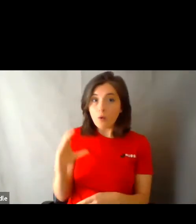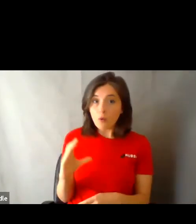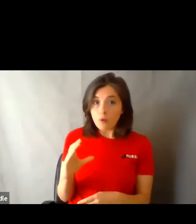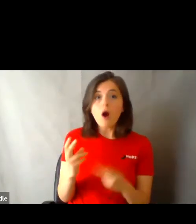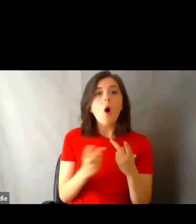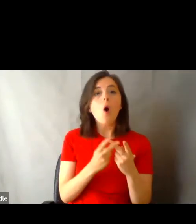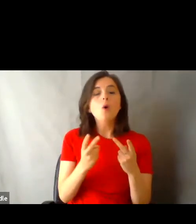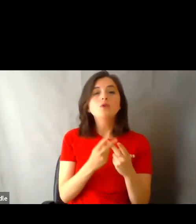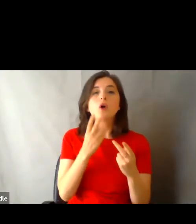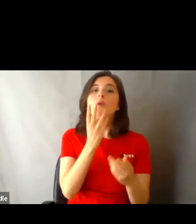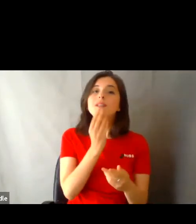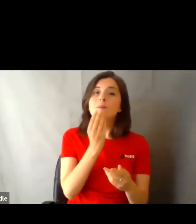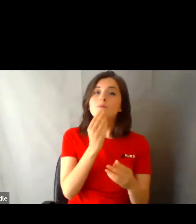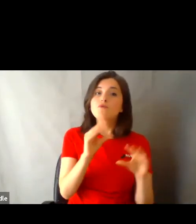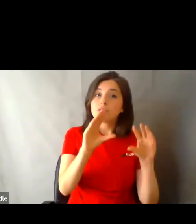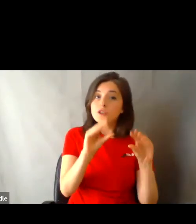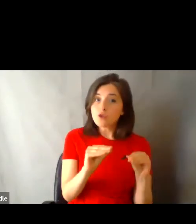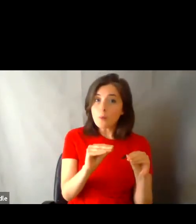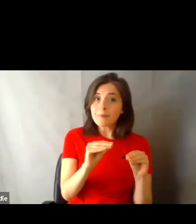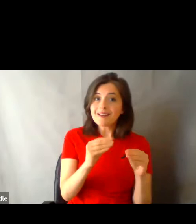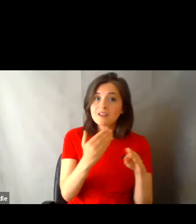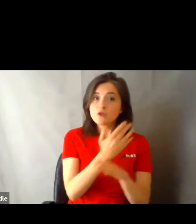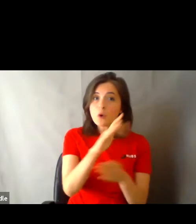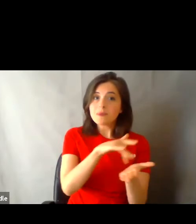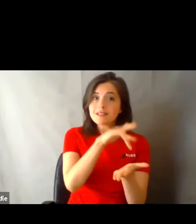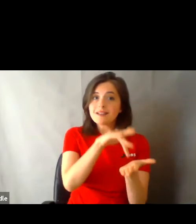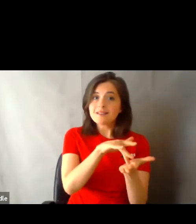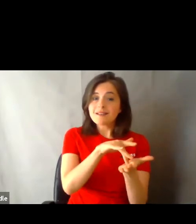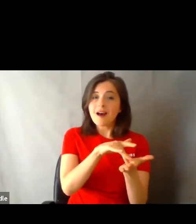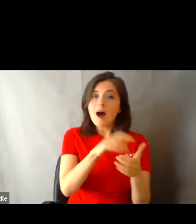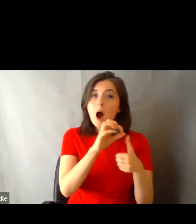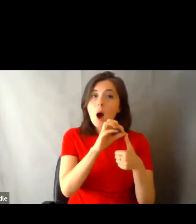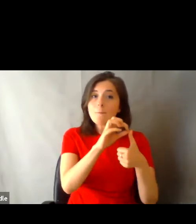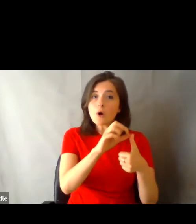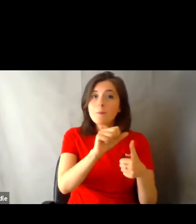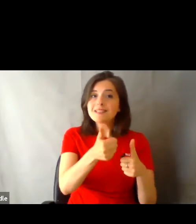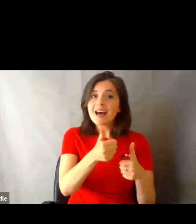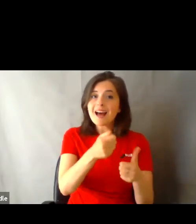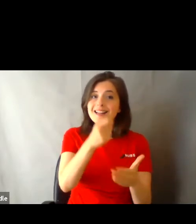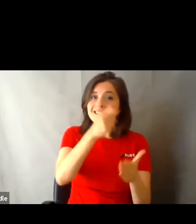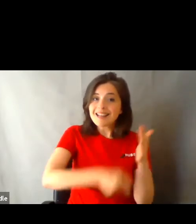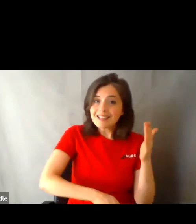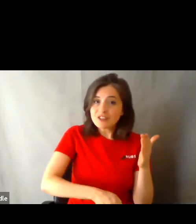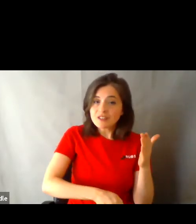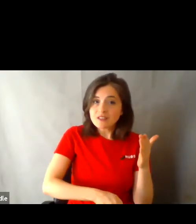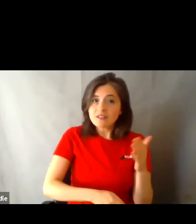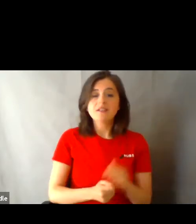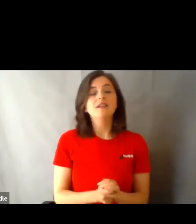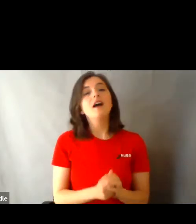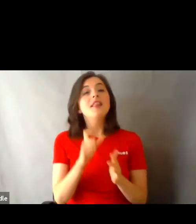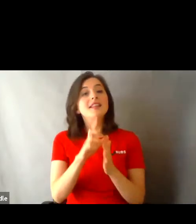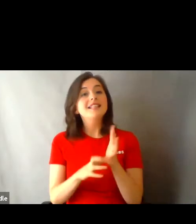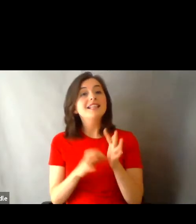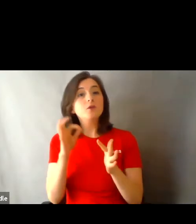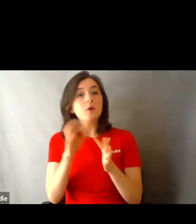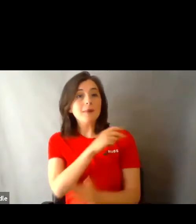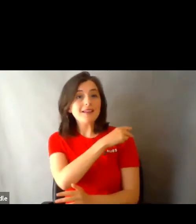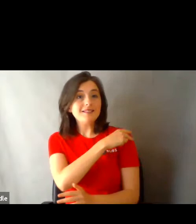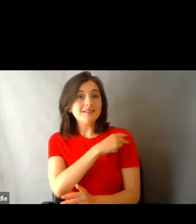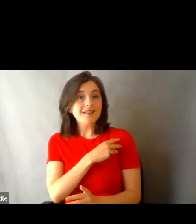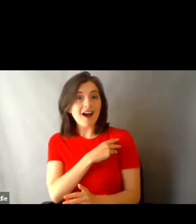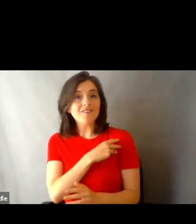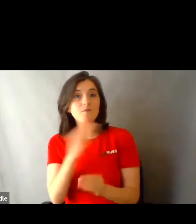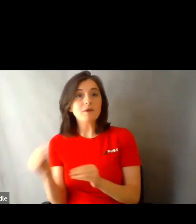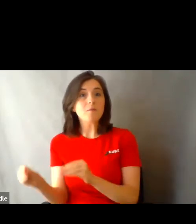centre appointments and sanctions. The DWP staff have been moved over to work on universal